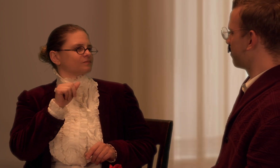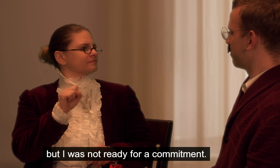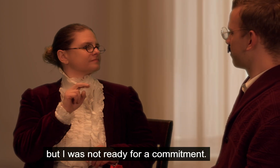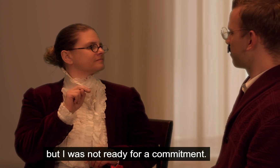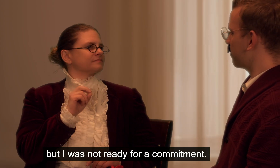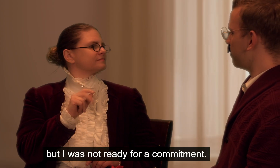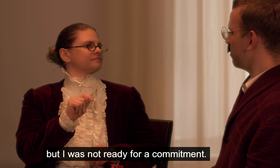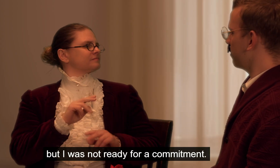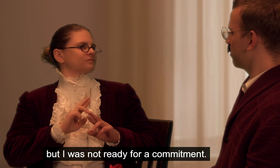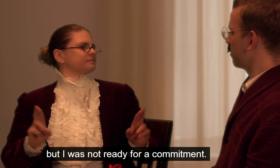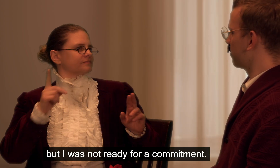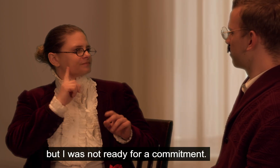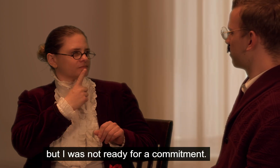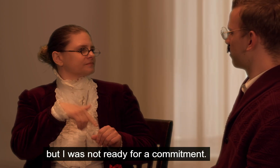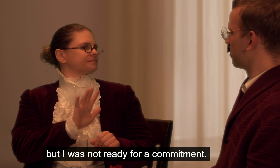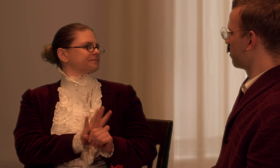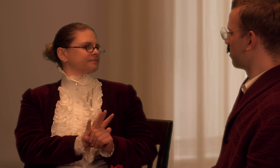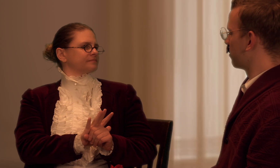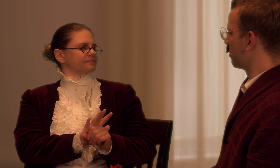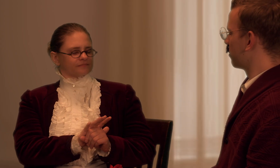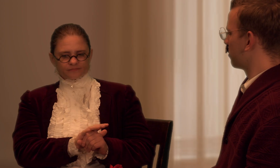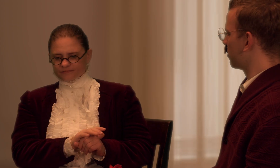But I was not ready for a commitment.